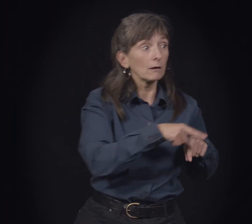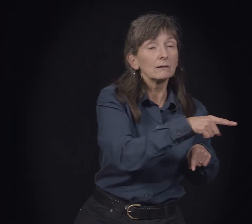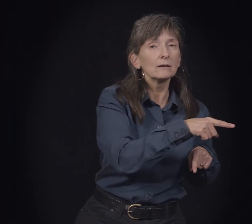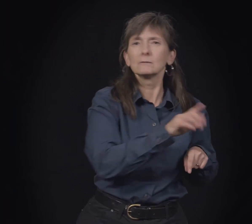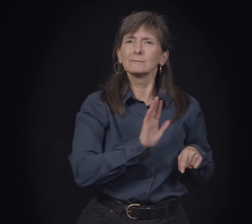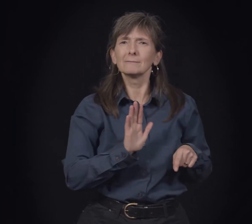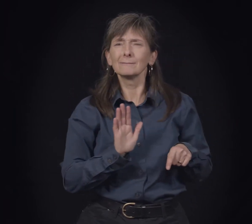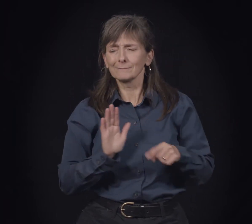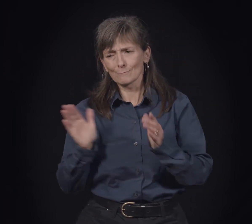rural communities.